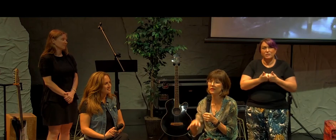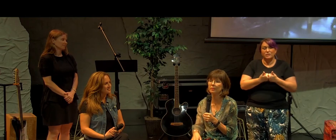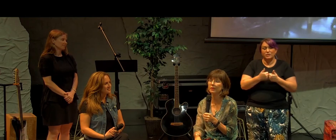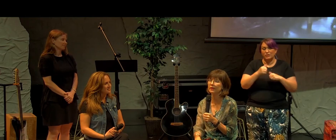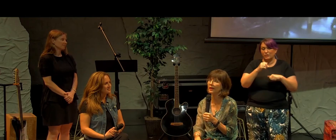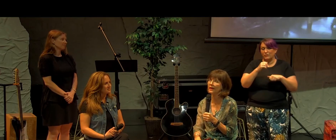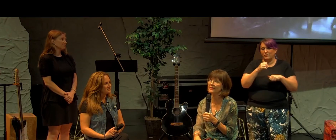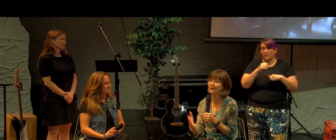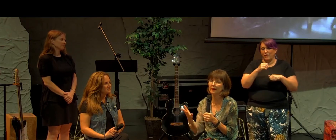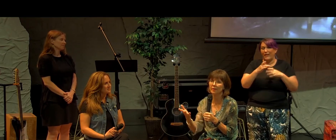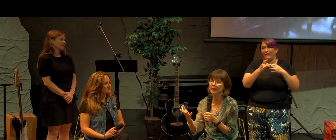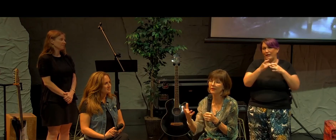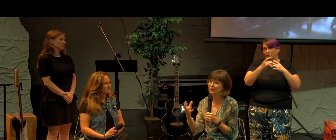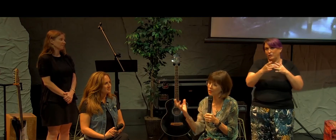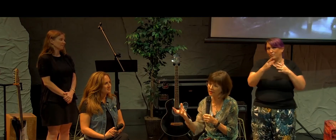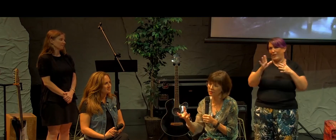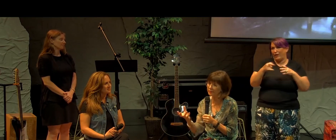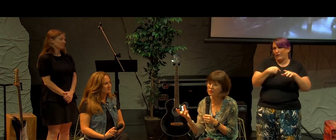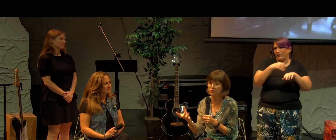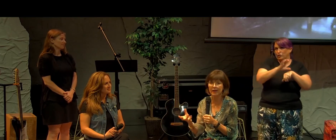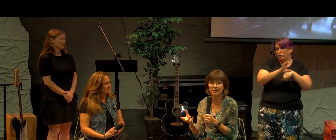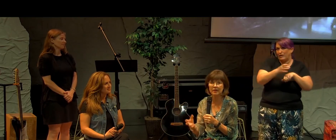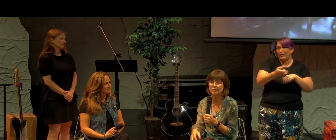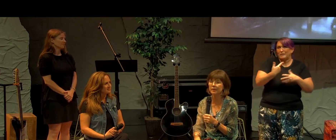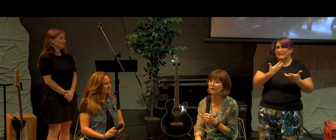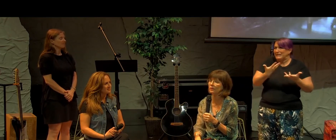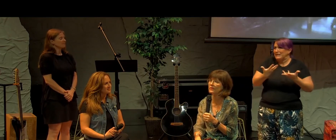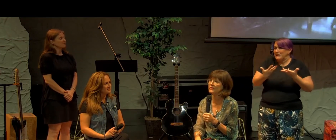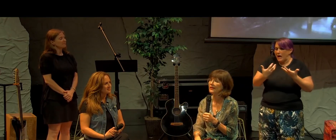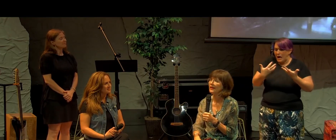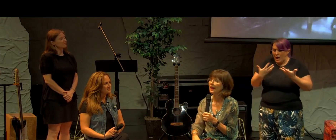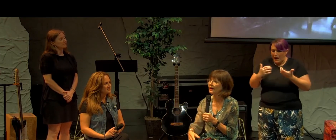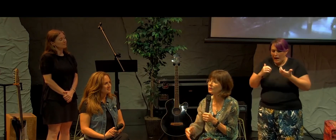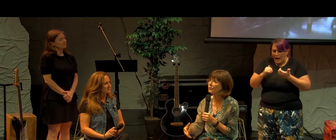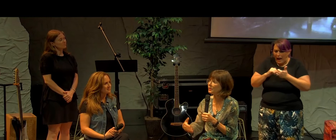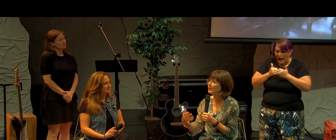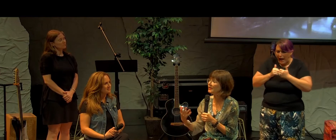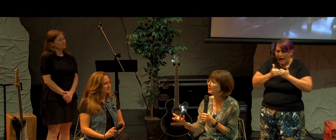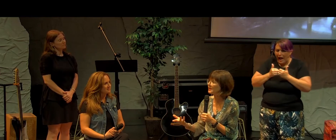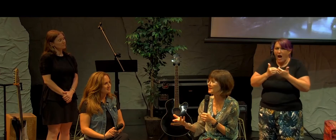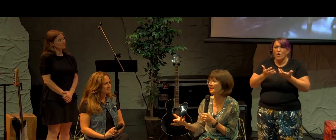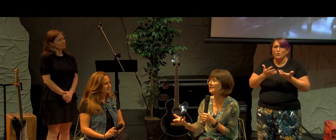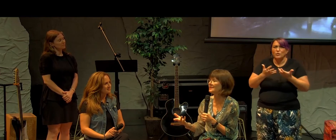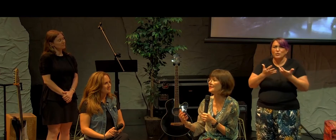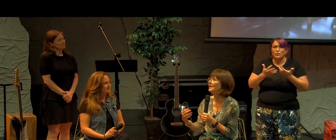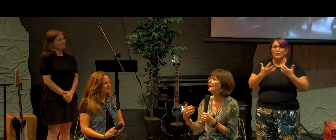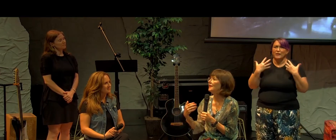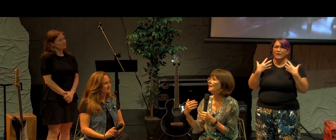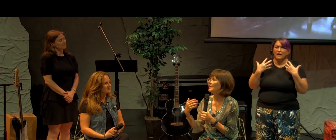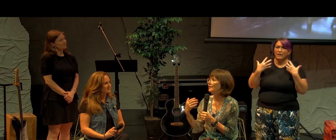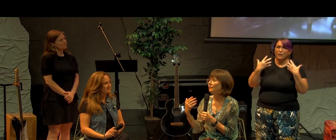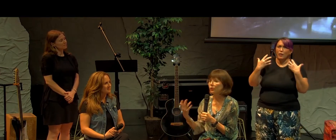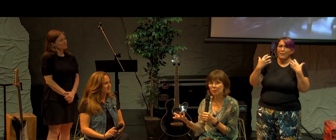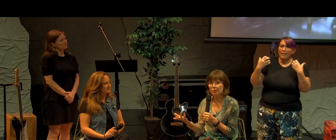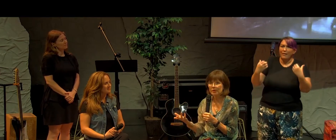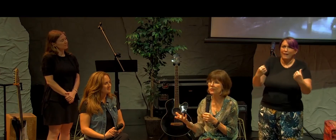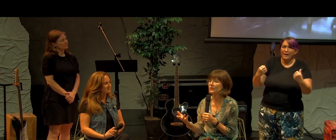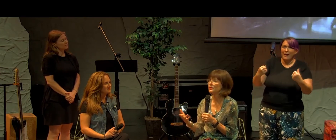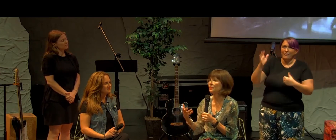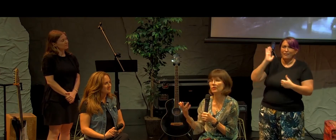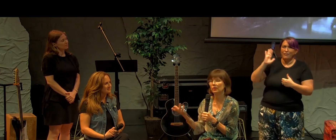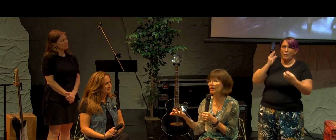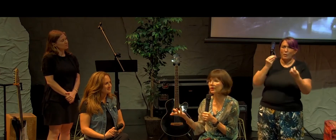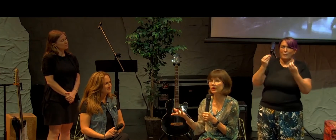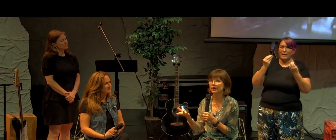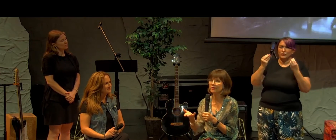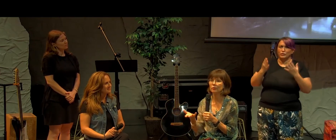there had been asking God about and trying to strategize about was, how do we rehabilitate former ministers who